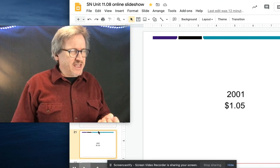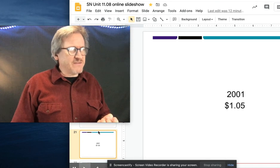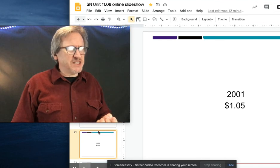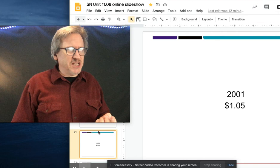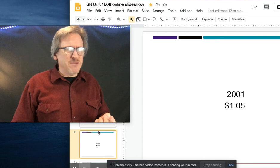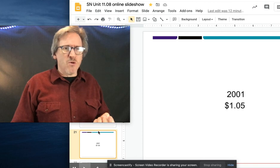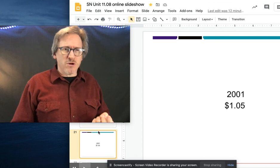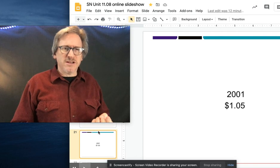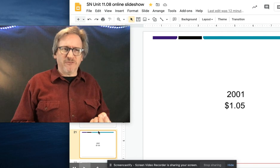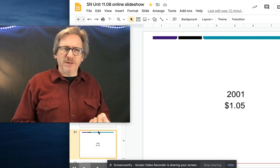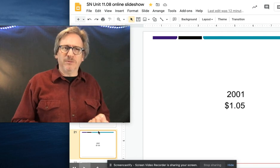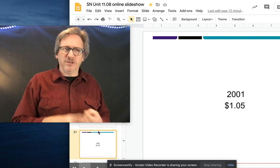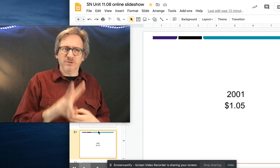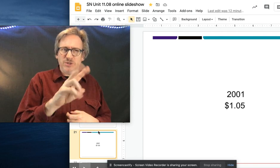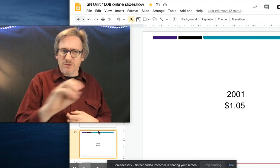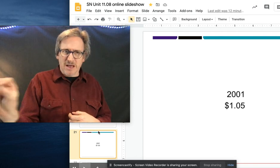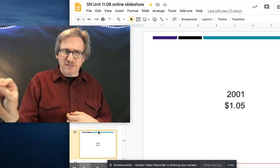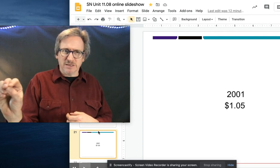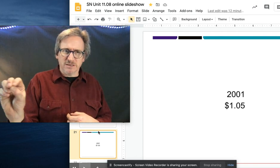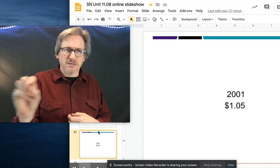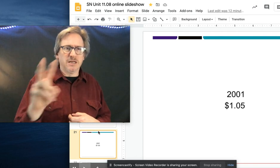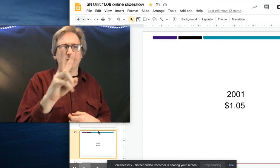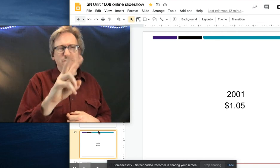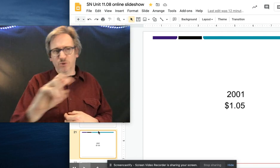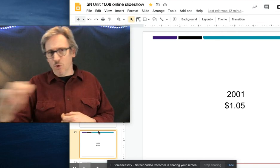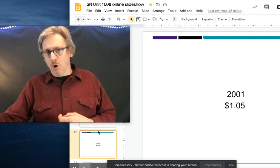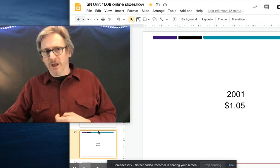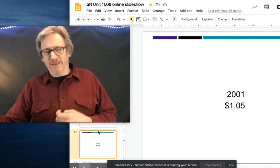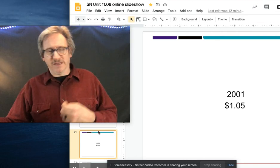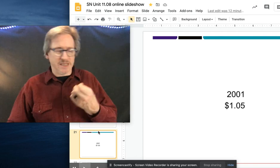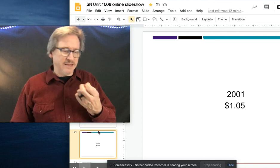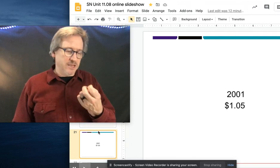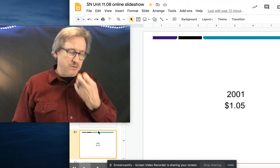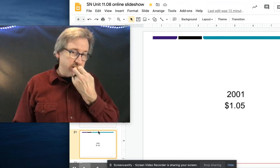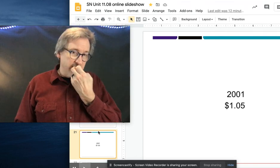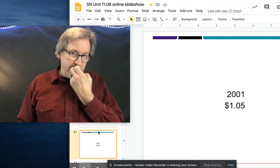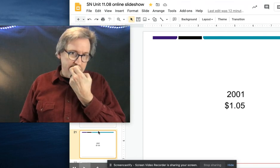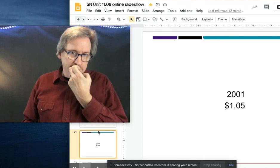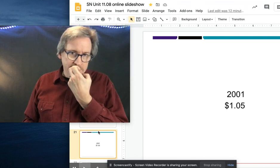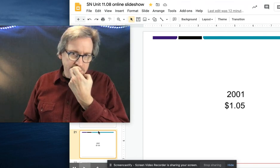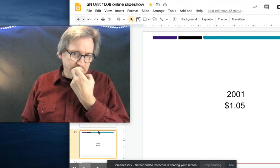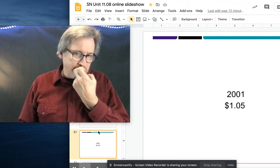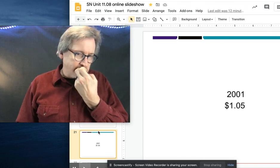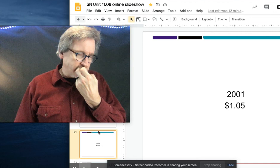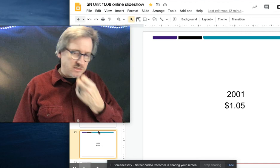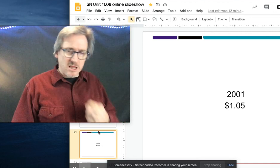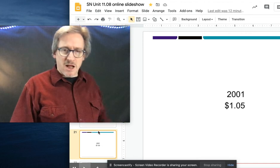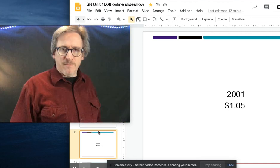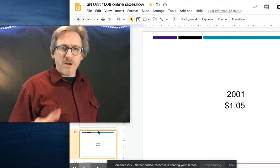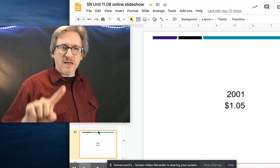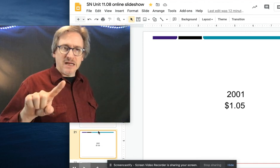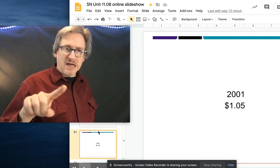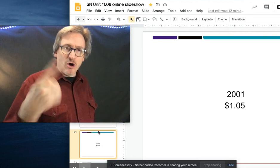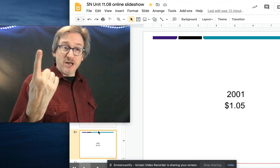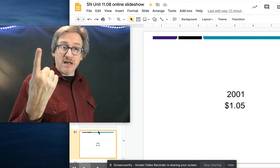I think I've seen more deaf people do 2000, 2 and then slide the O's.